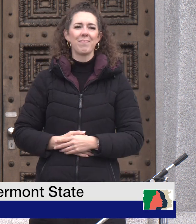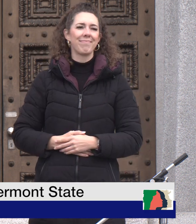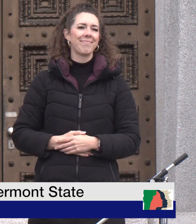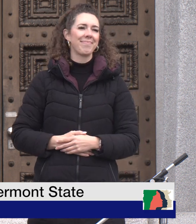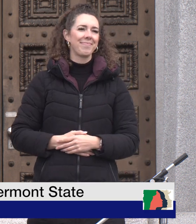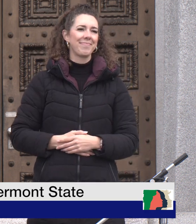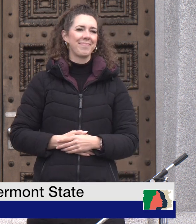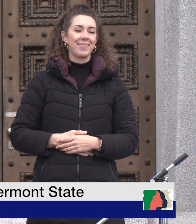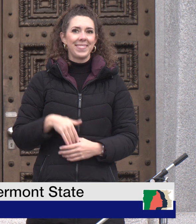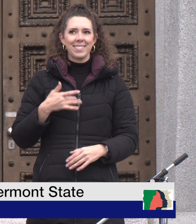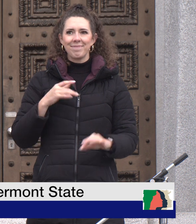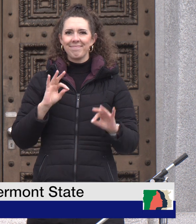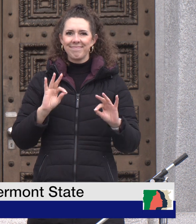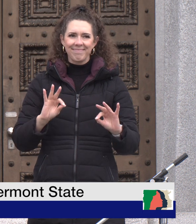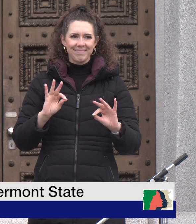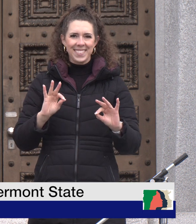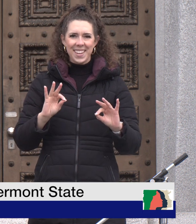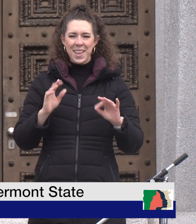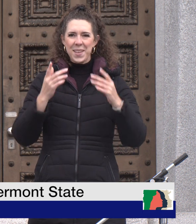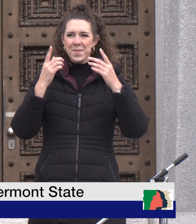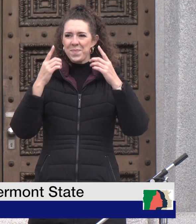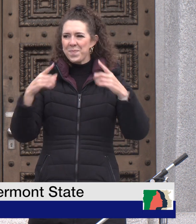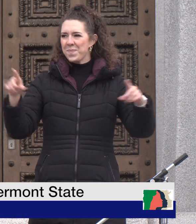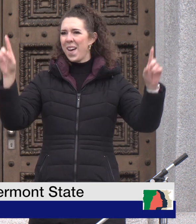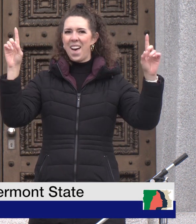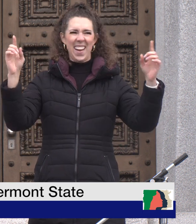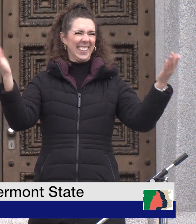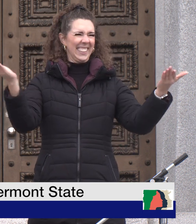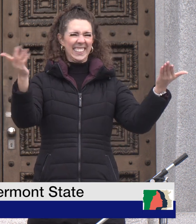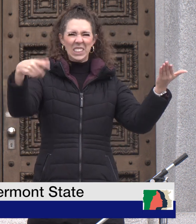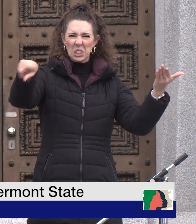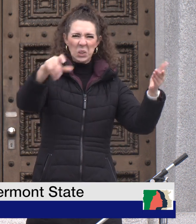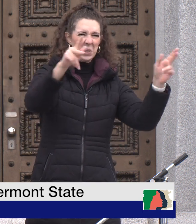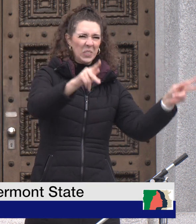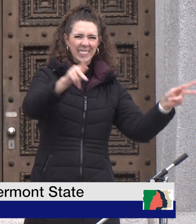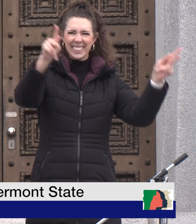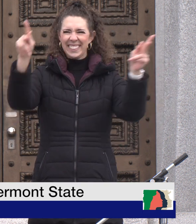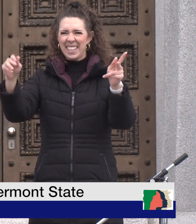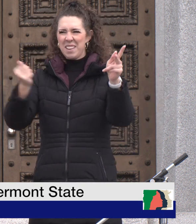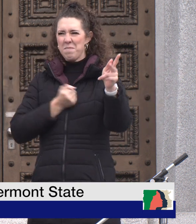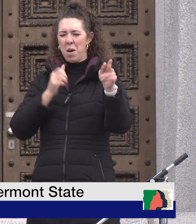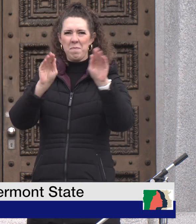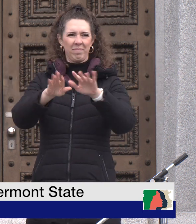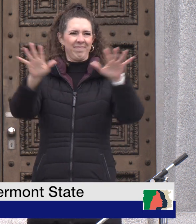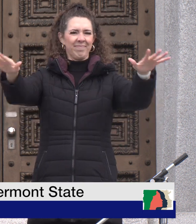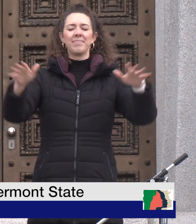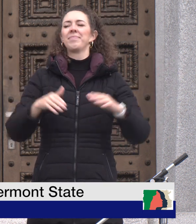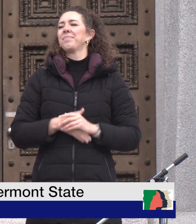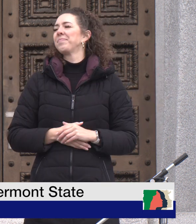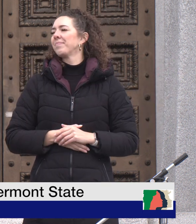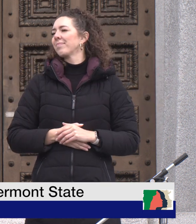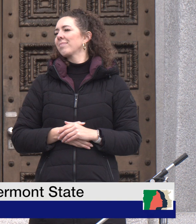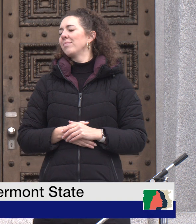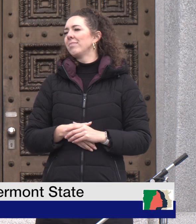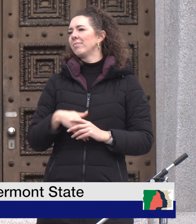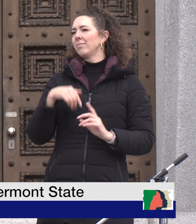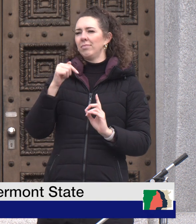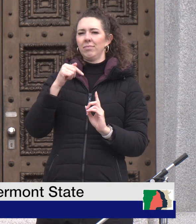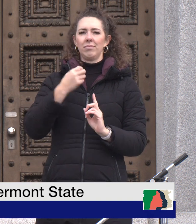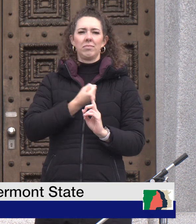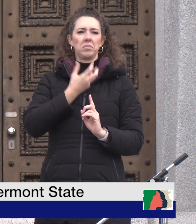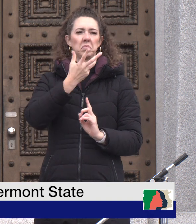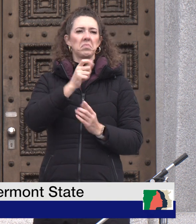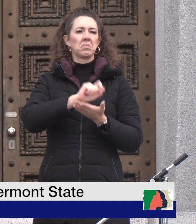Feels great to have a poem spread out across the grounds here. This is a poem I wrote